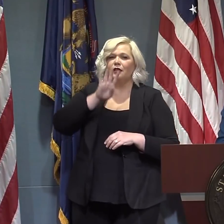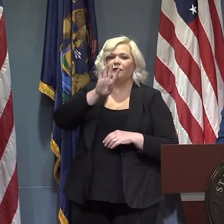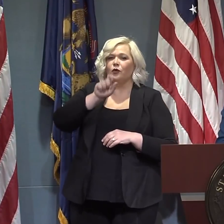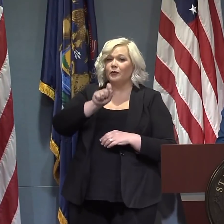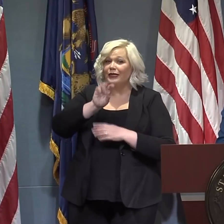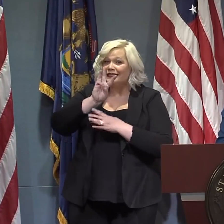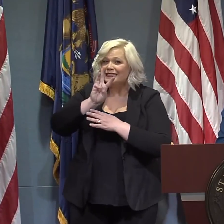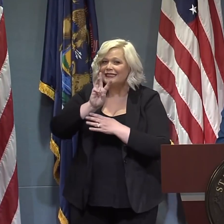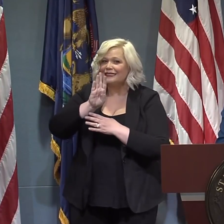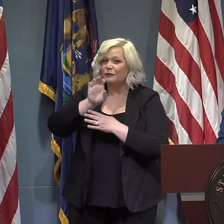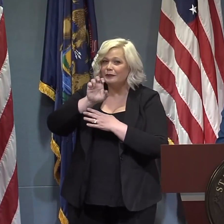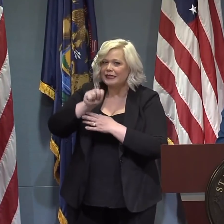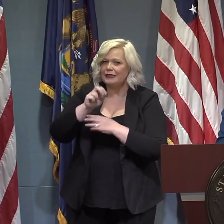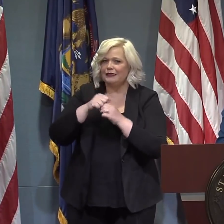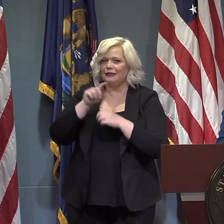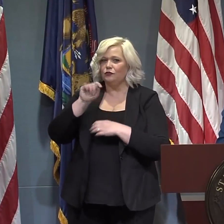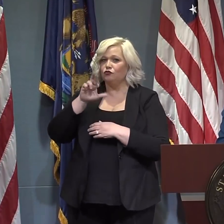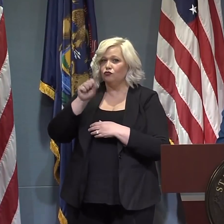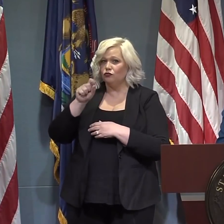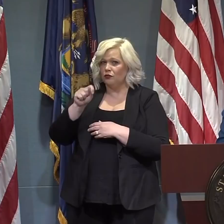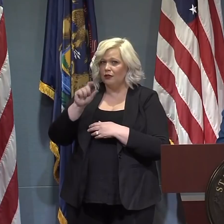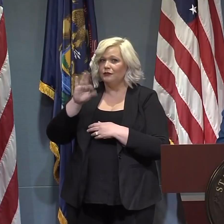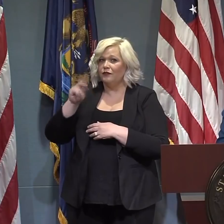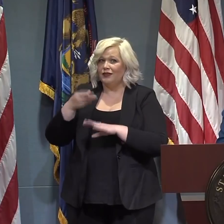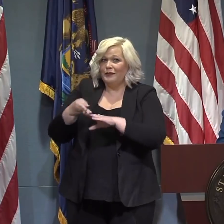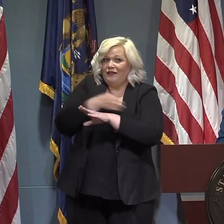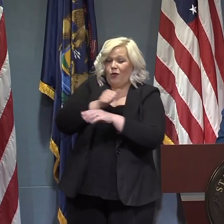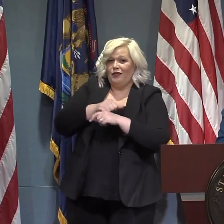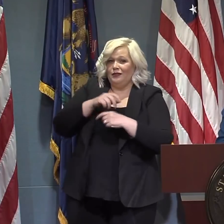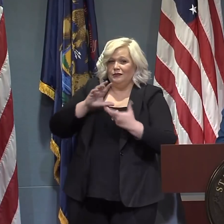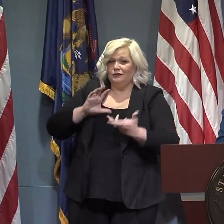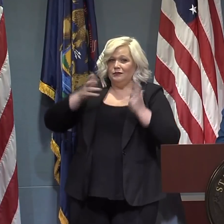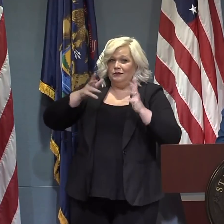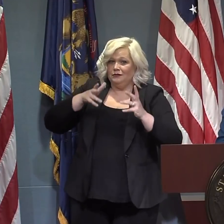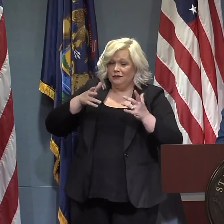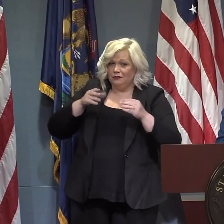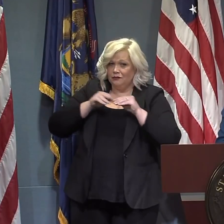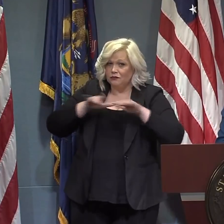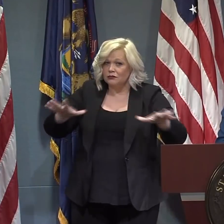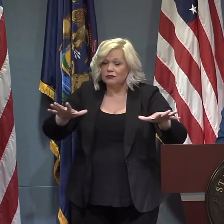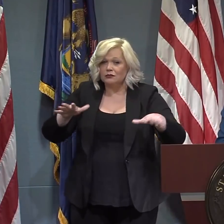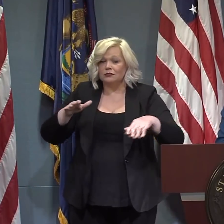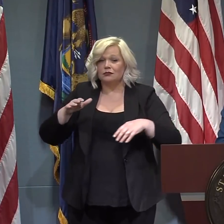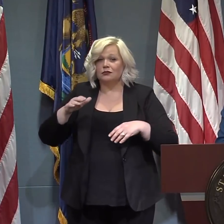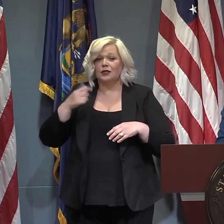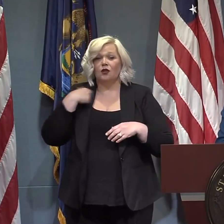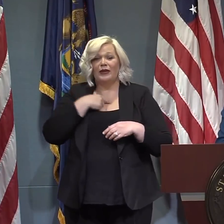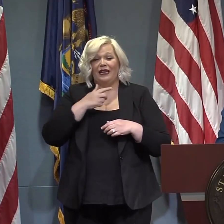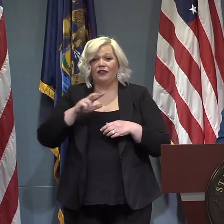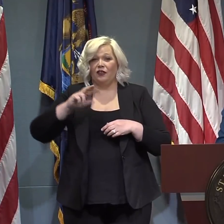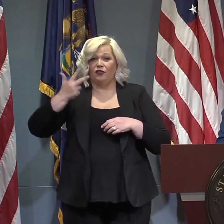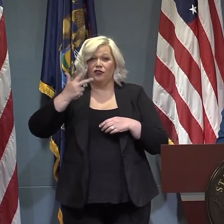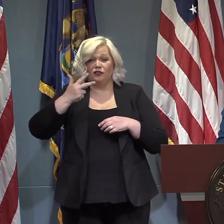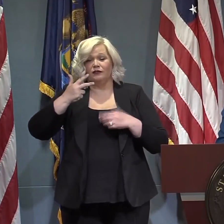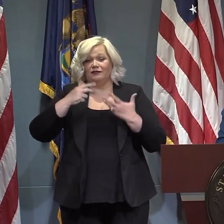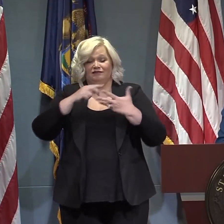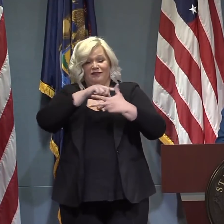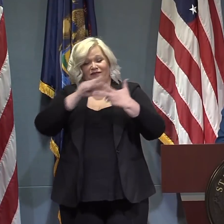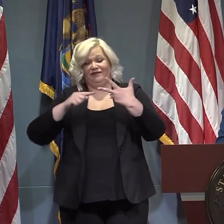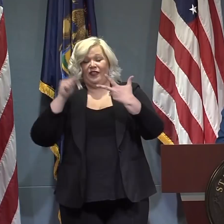$4.6 billion in the trust fund prior to this pandemic, we had the third highest trust fund balance in the